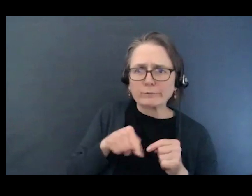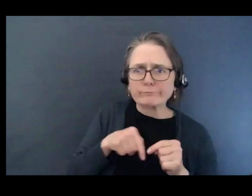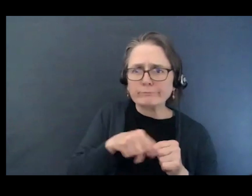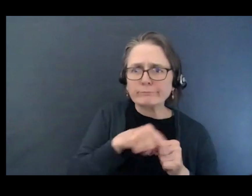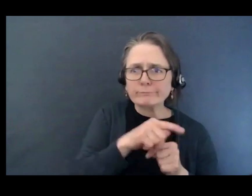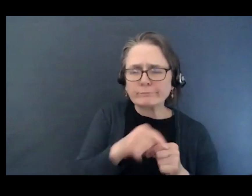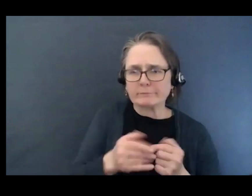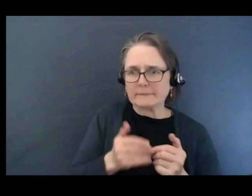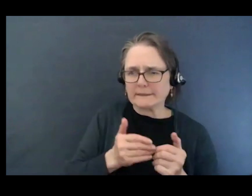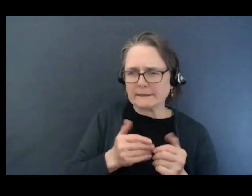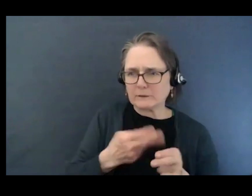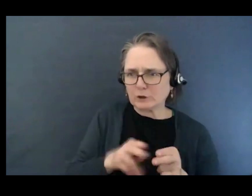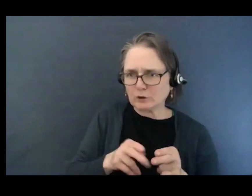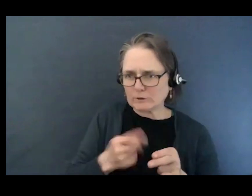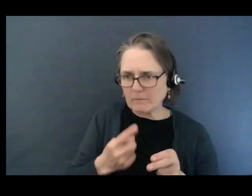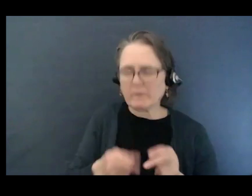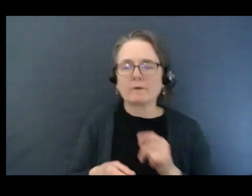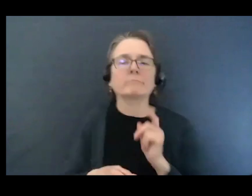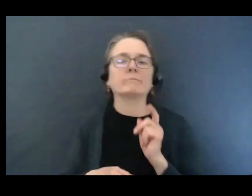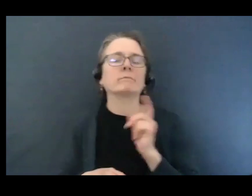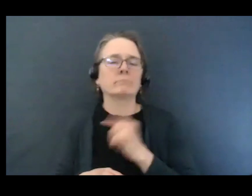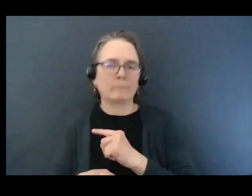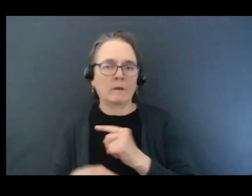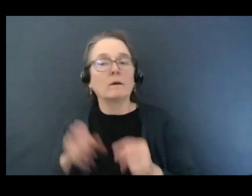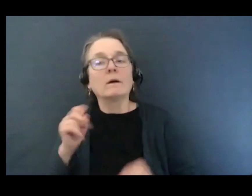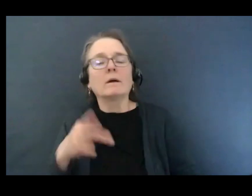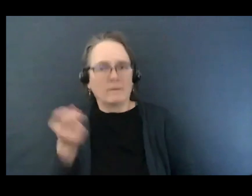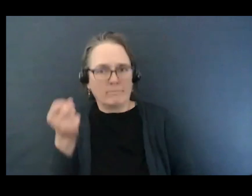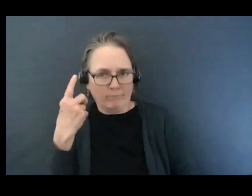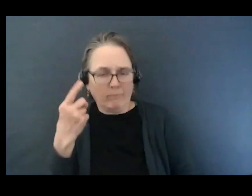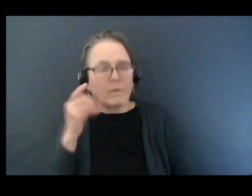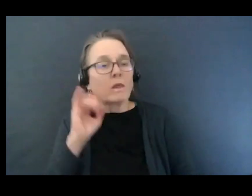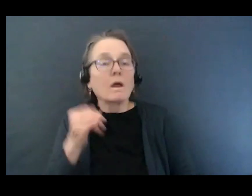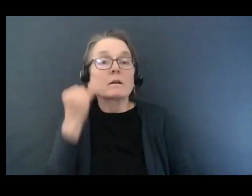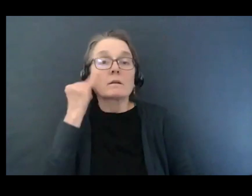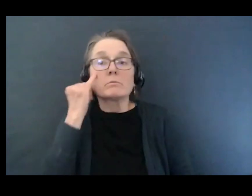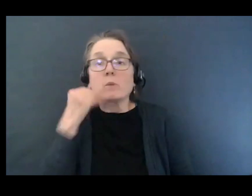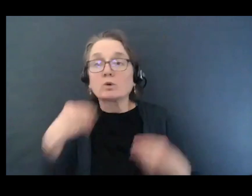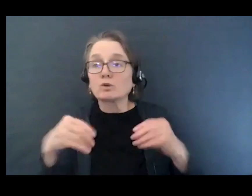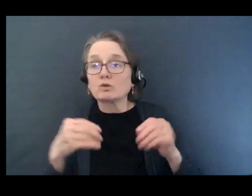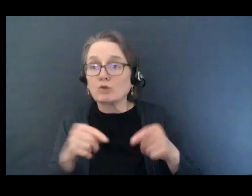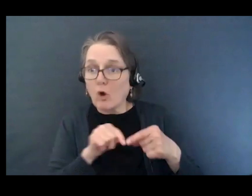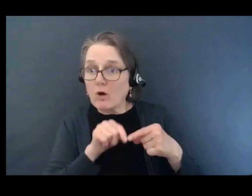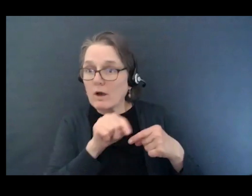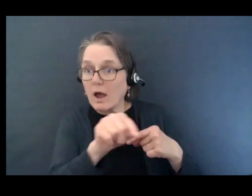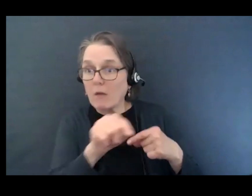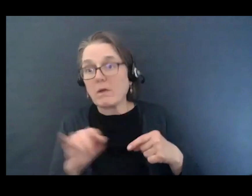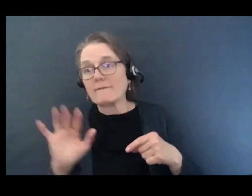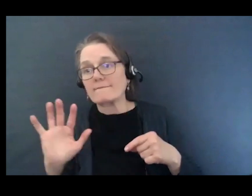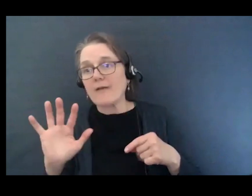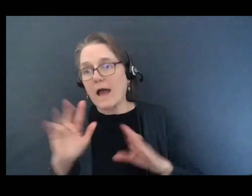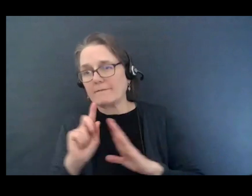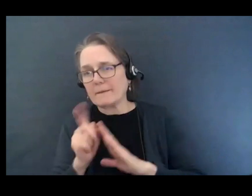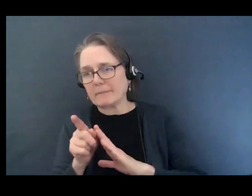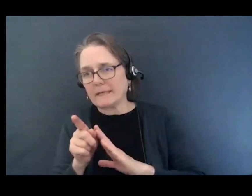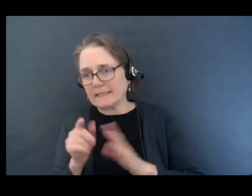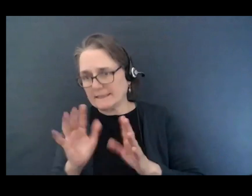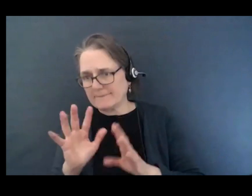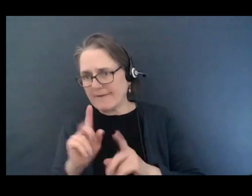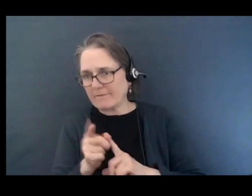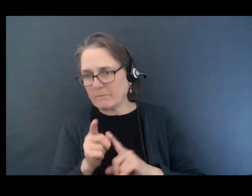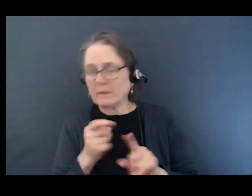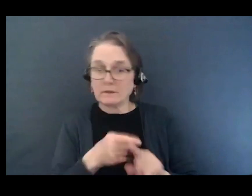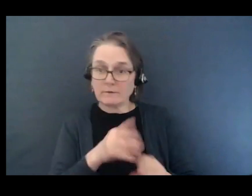like you're walking 5 minutes away to a store or something, to a Yeah. grocery store, but you could also drive there. Would you be